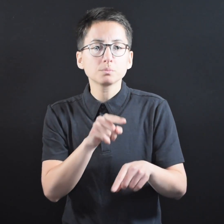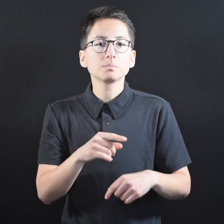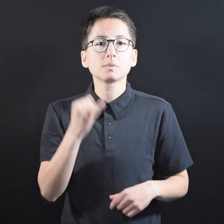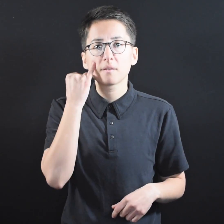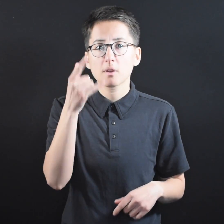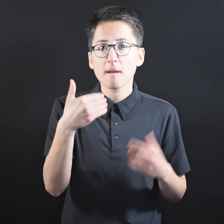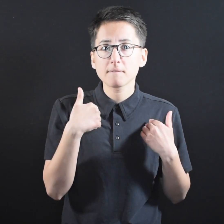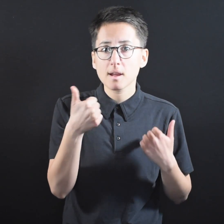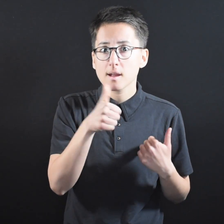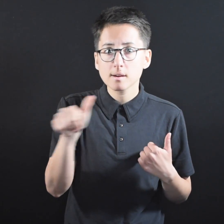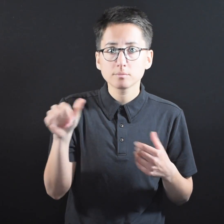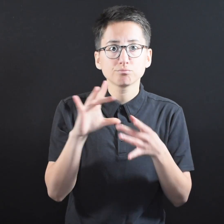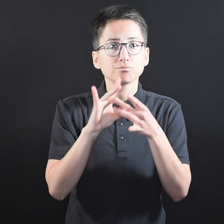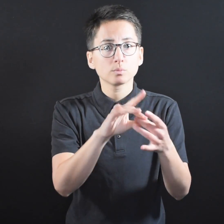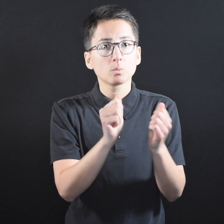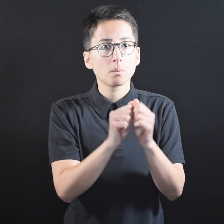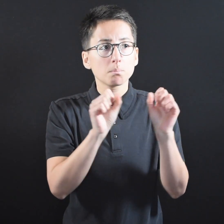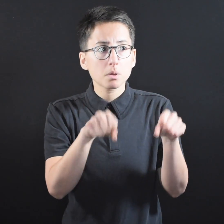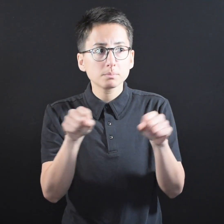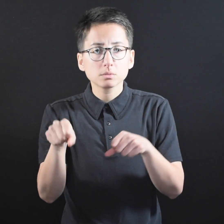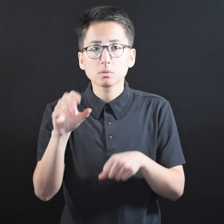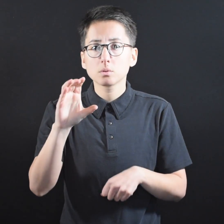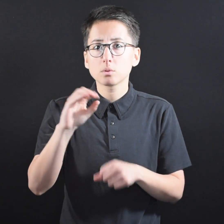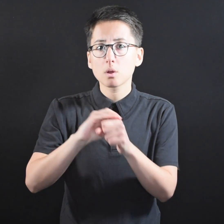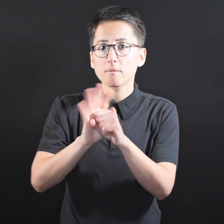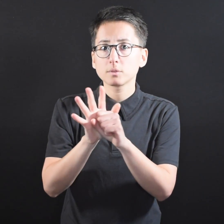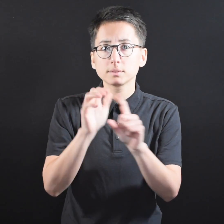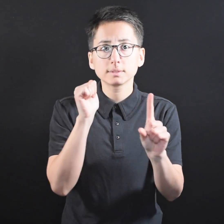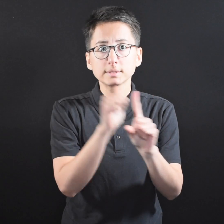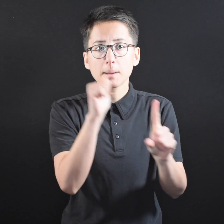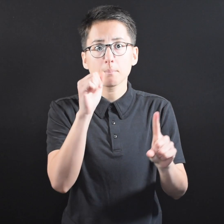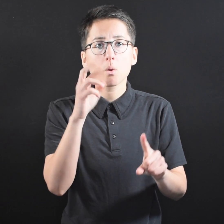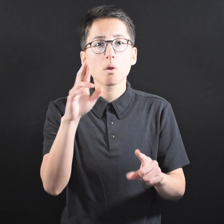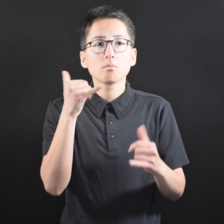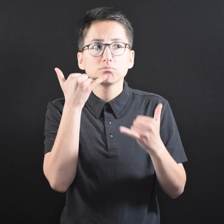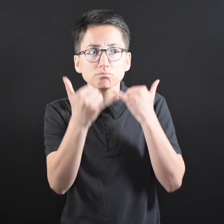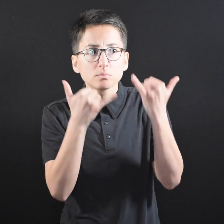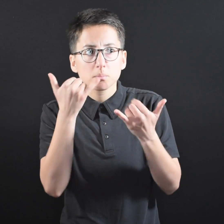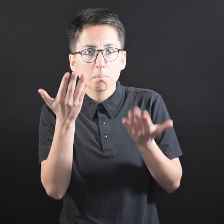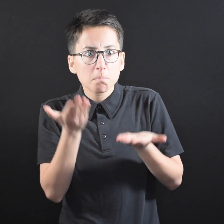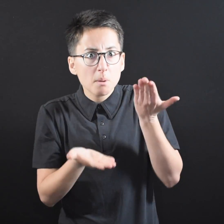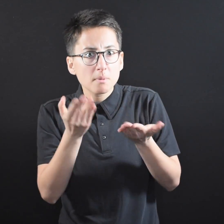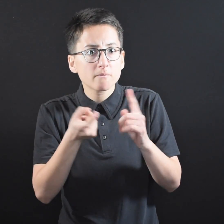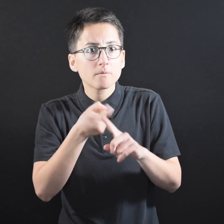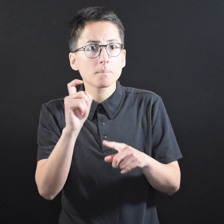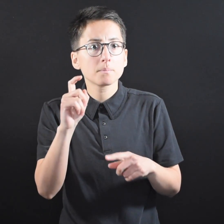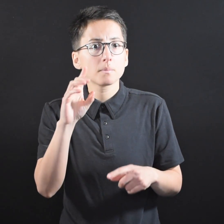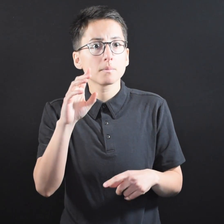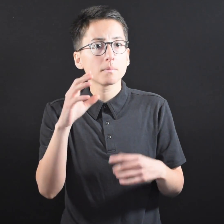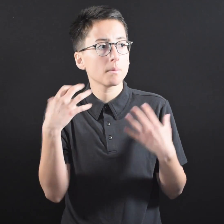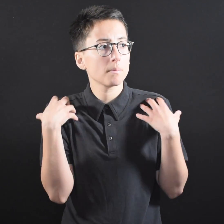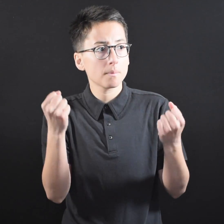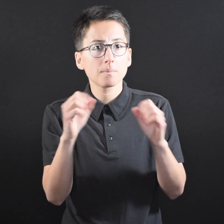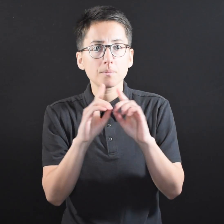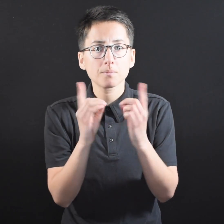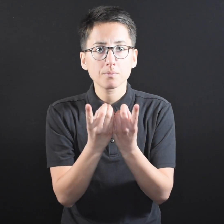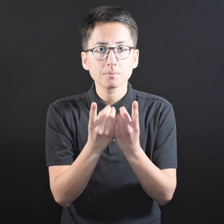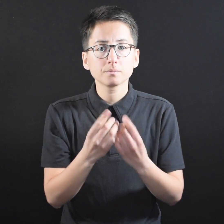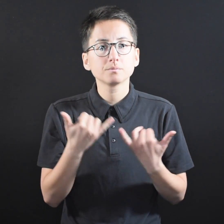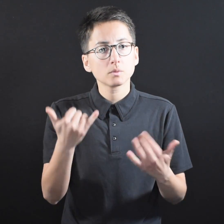about a possible COVID-19 scam or a call claiming to come from MDH. Call